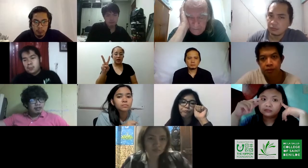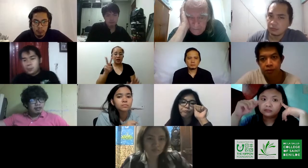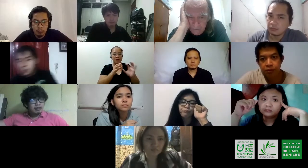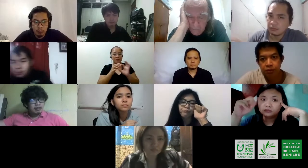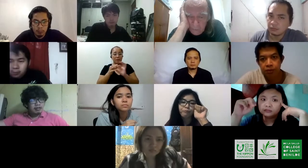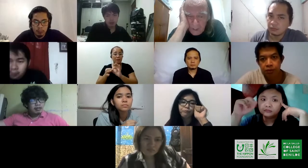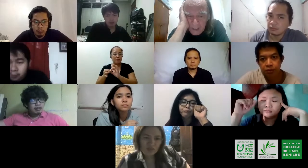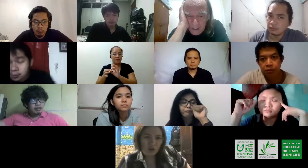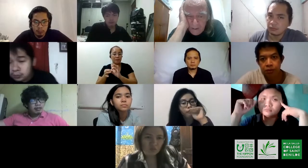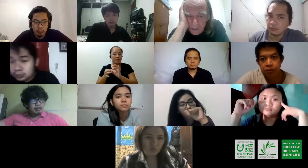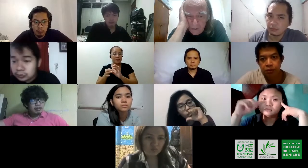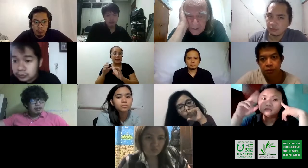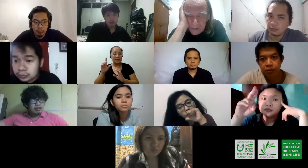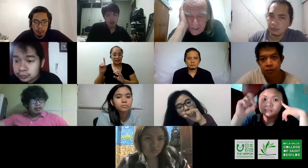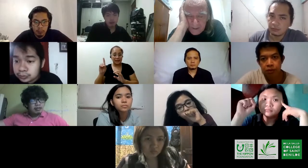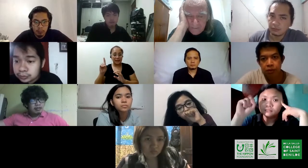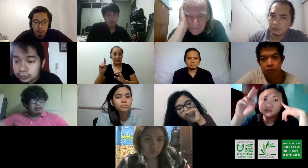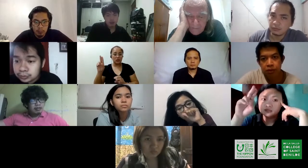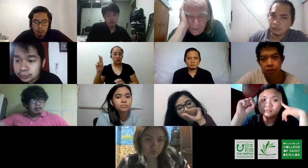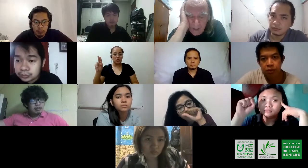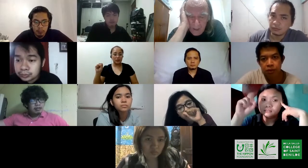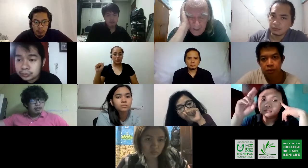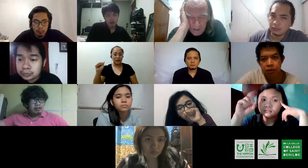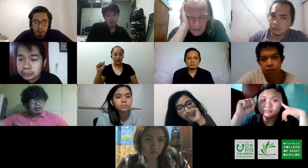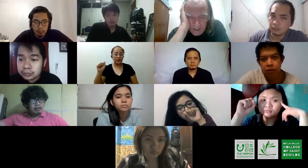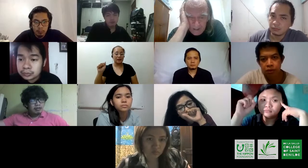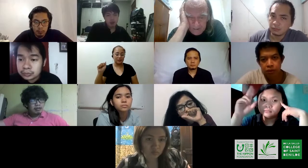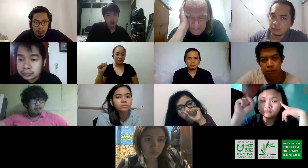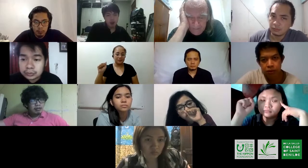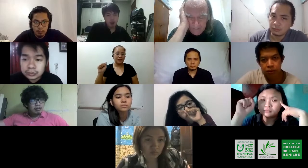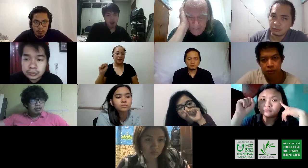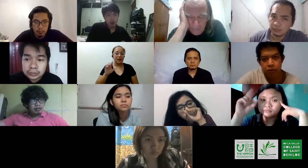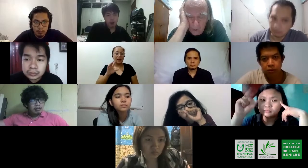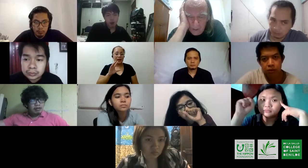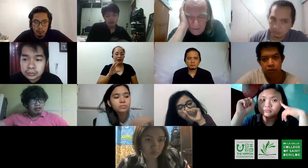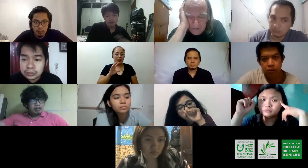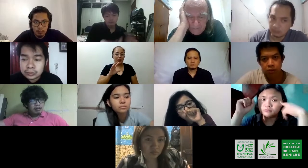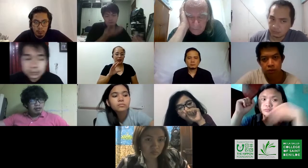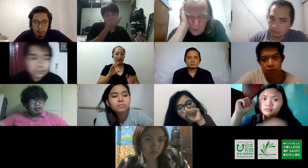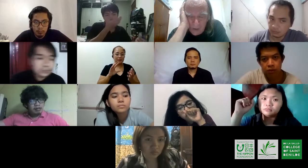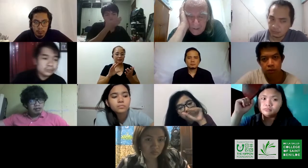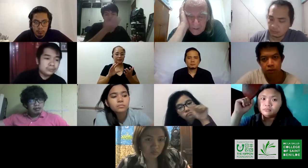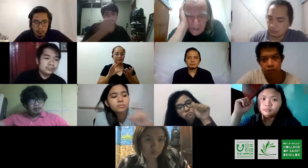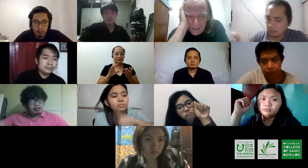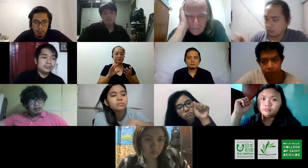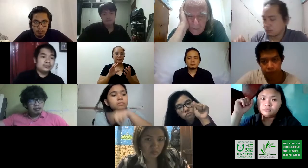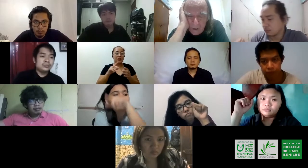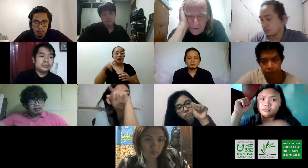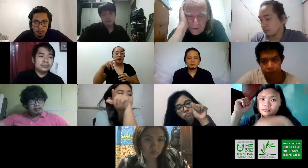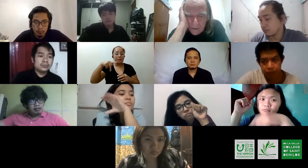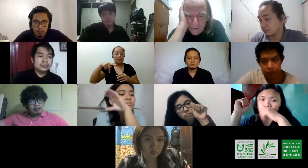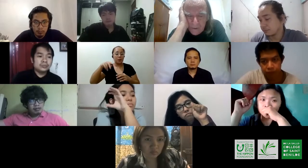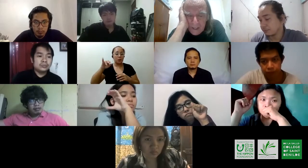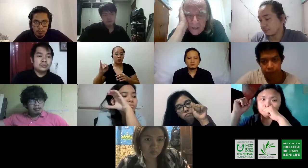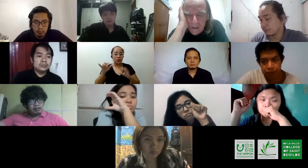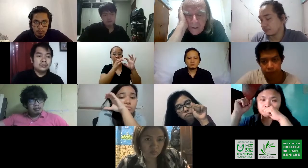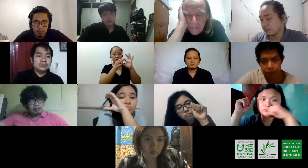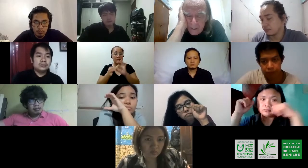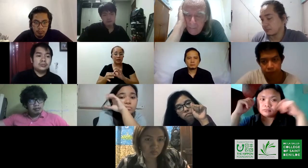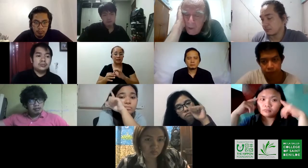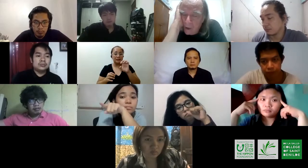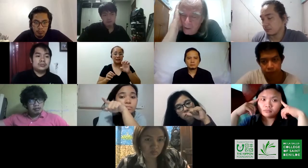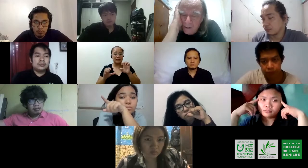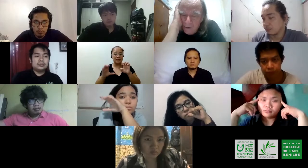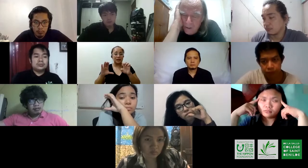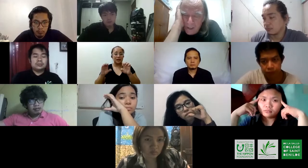to D, USA. And Providence Island belongs to E,